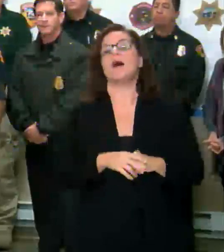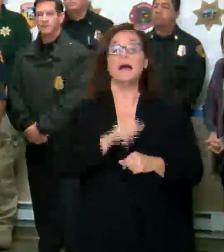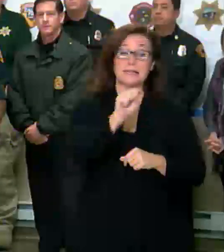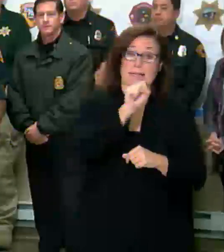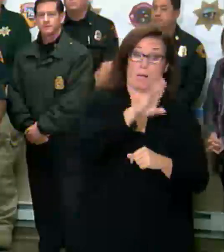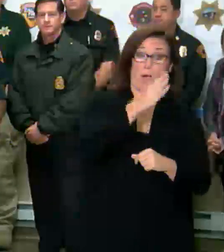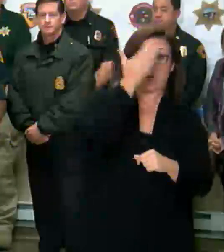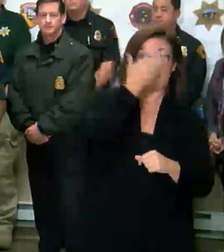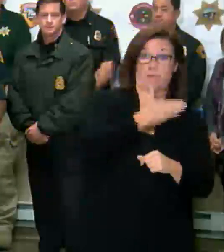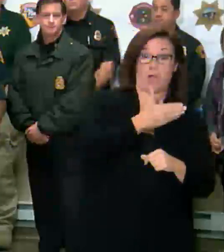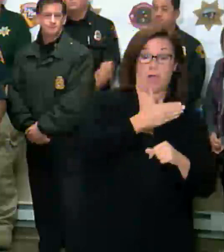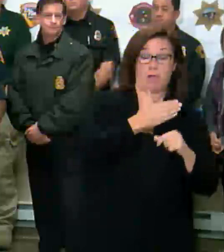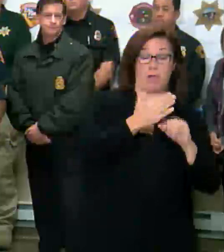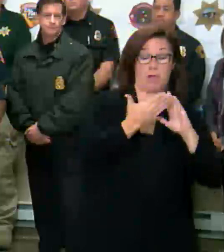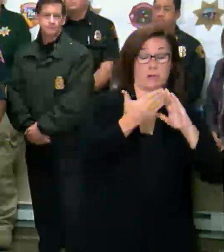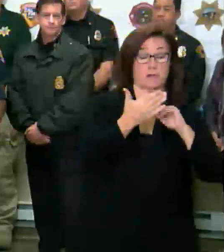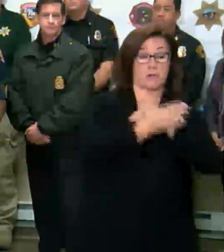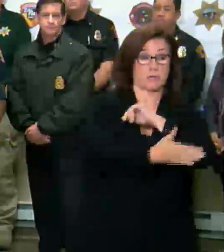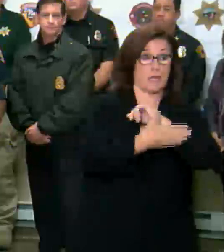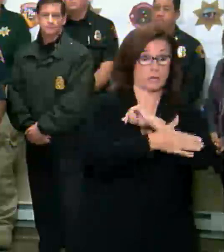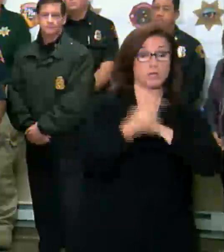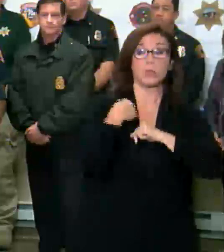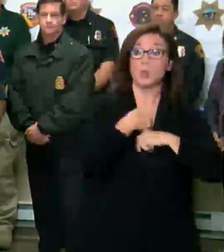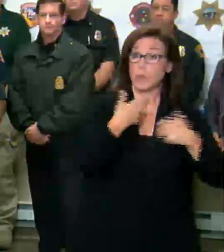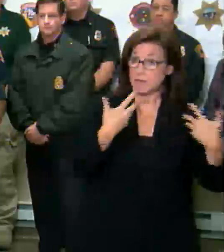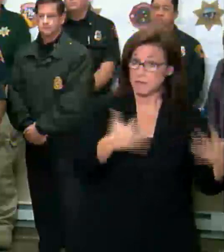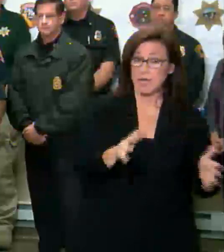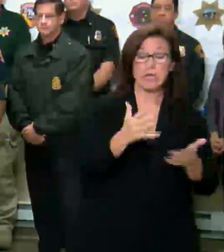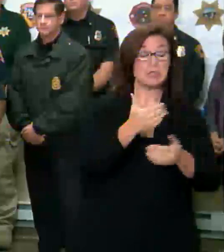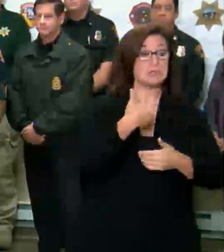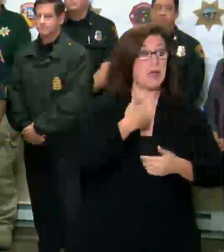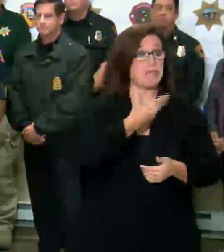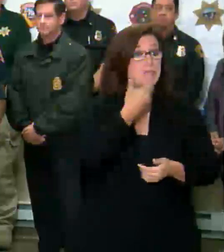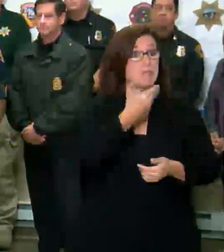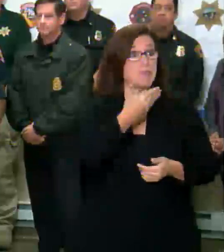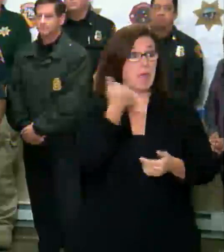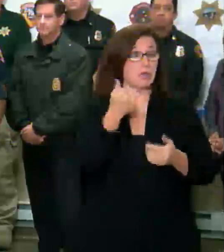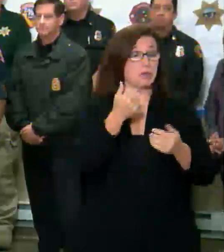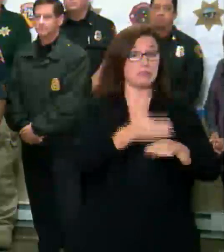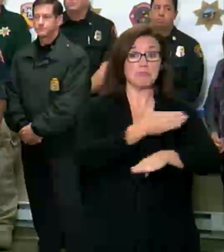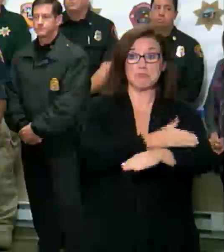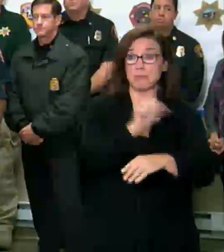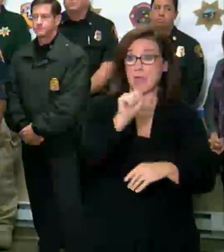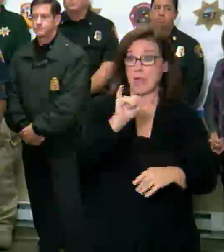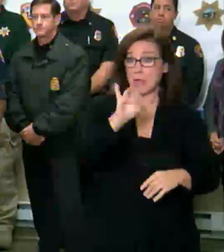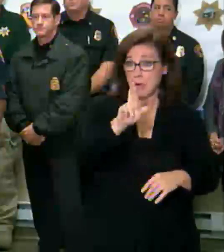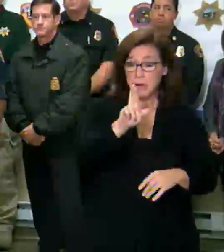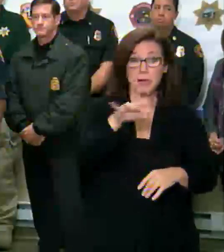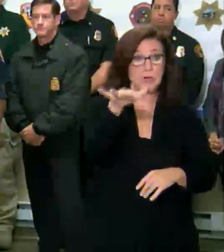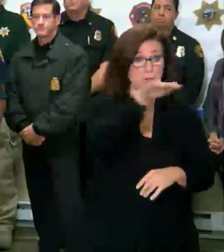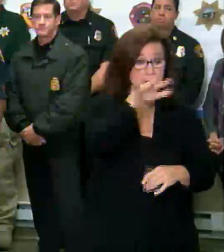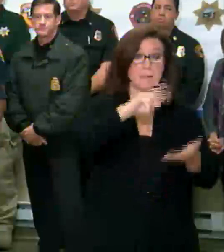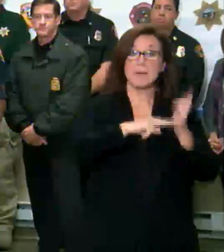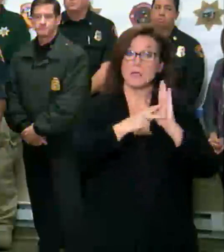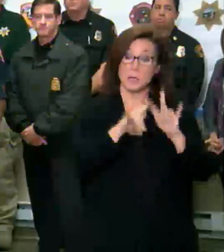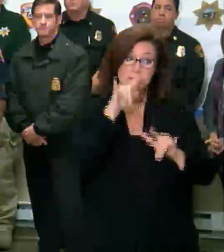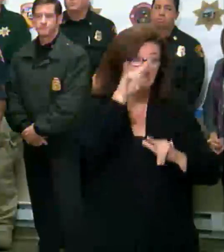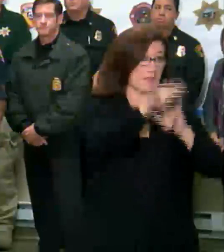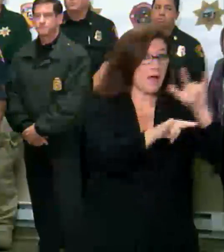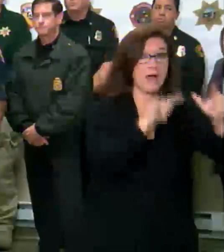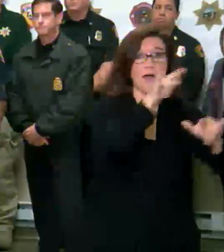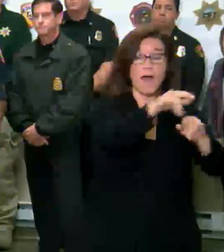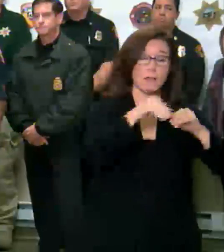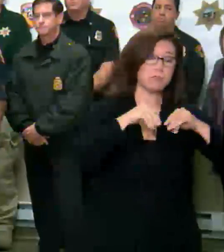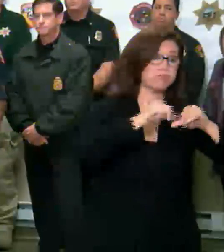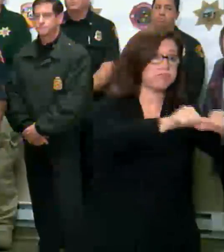air in the area. We were able to fly fixed-wing and rotor-wing aircraft into the Santa Barbara front country. We also established a